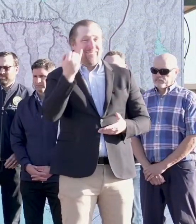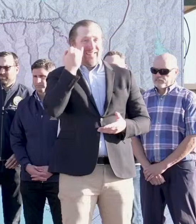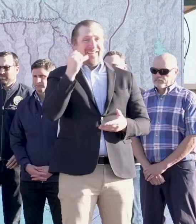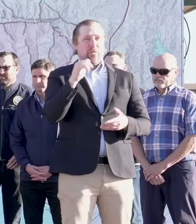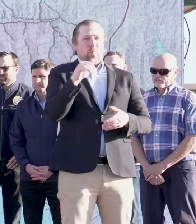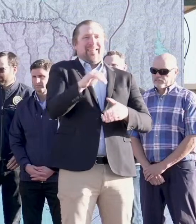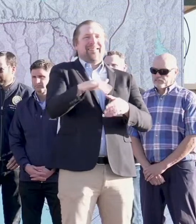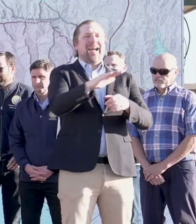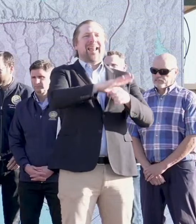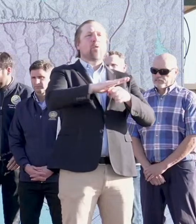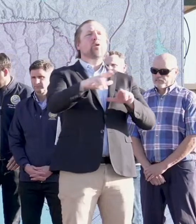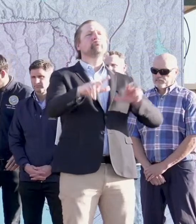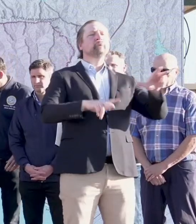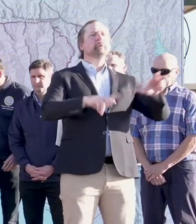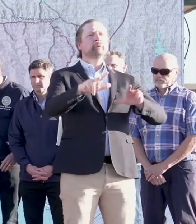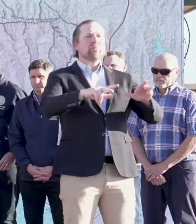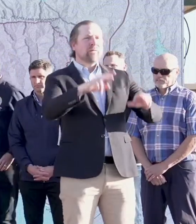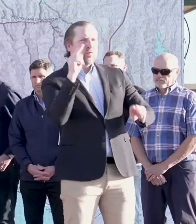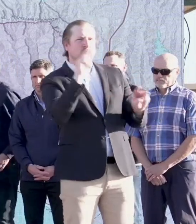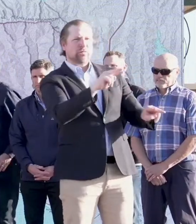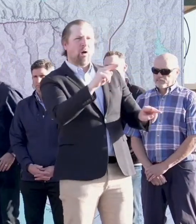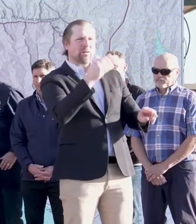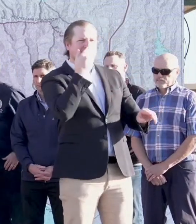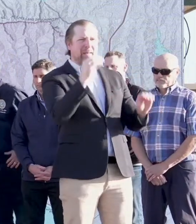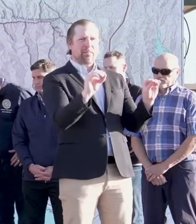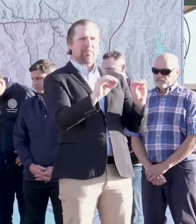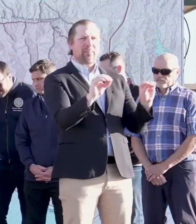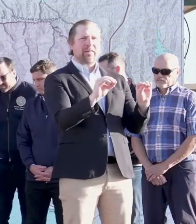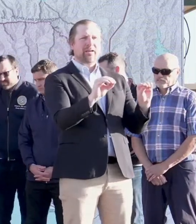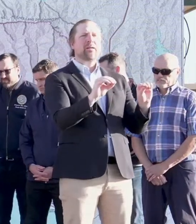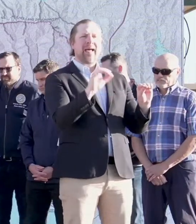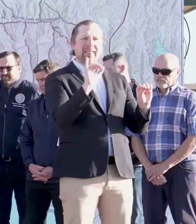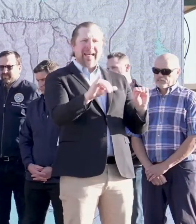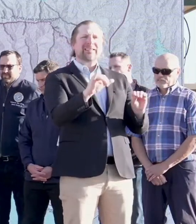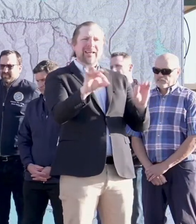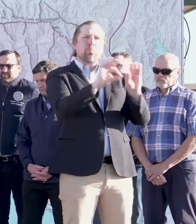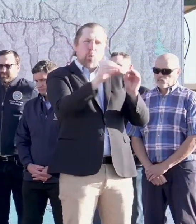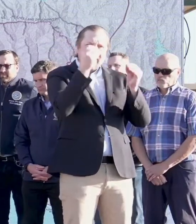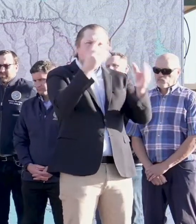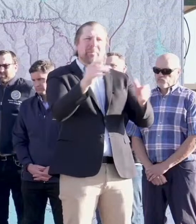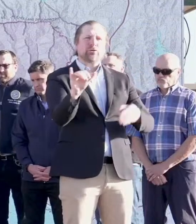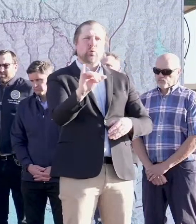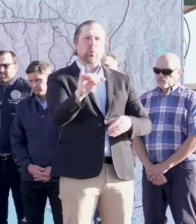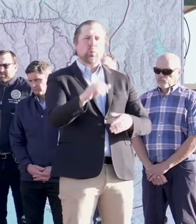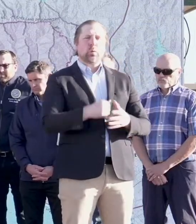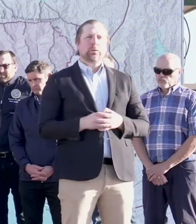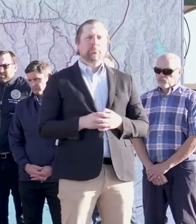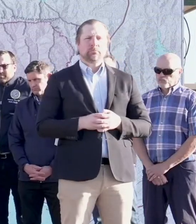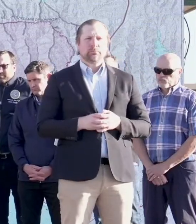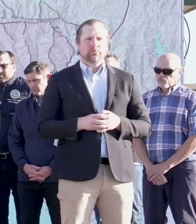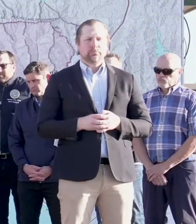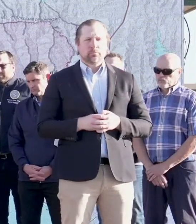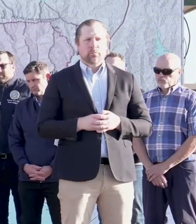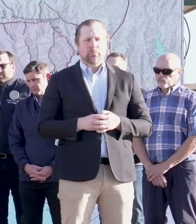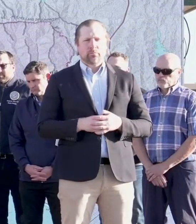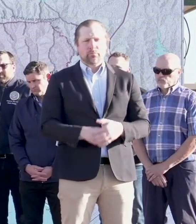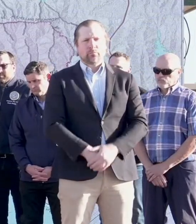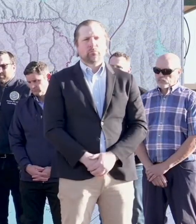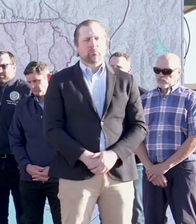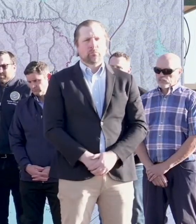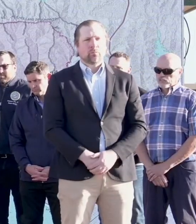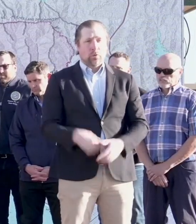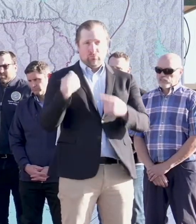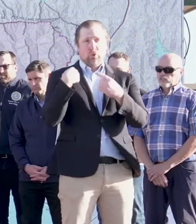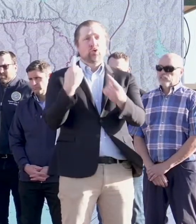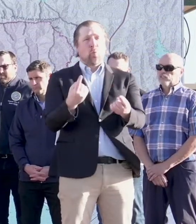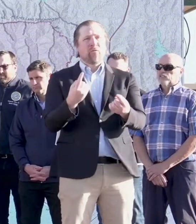in the area and saw or smelled nothing, that too could be valuable information. So